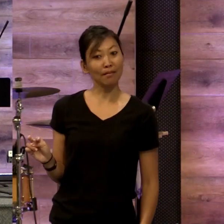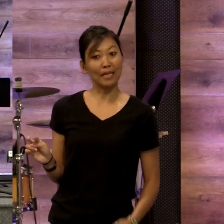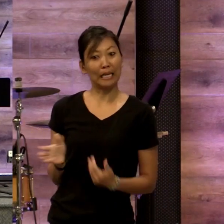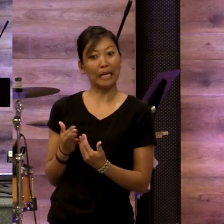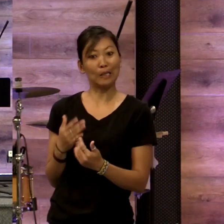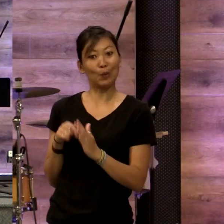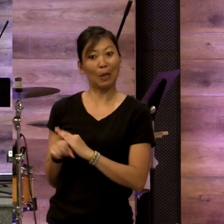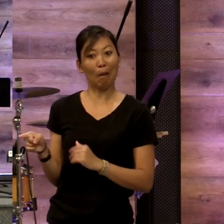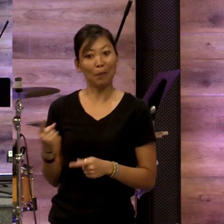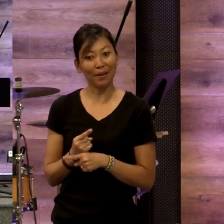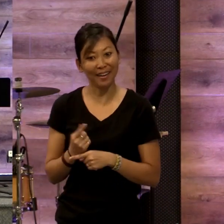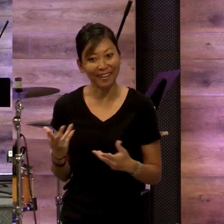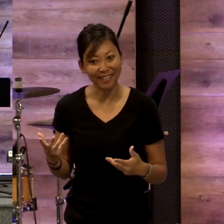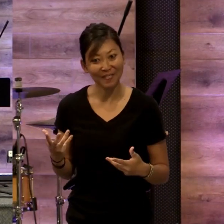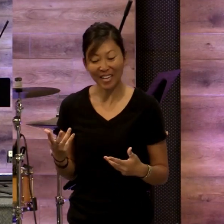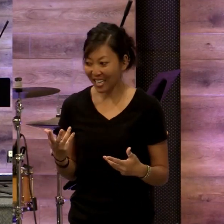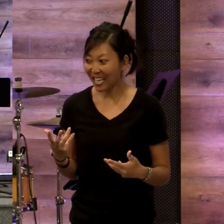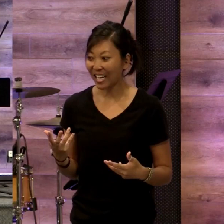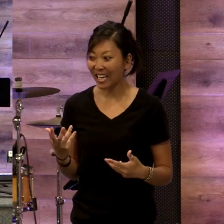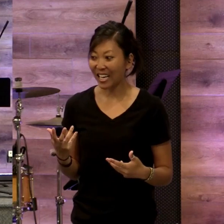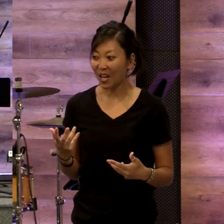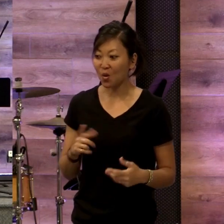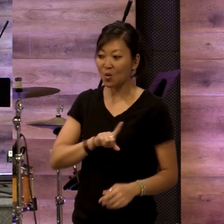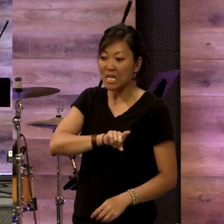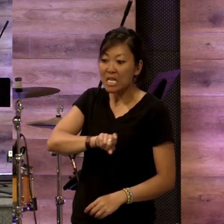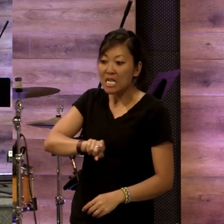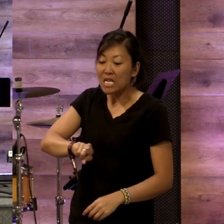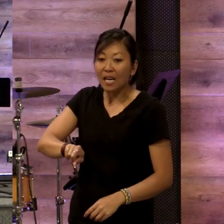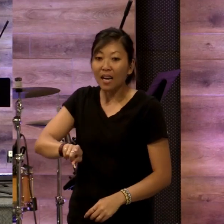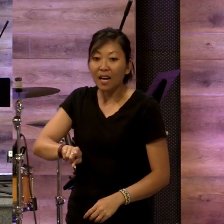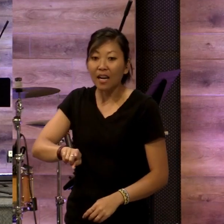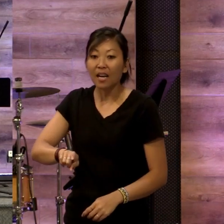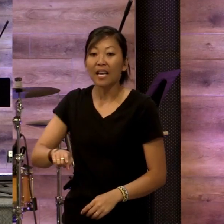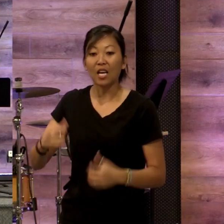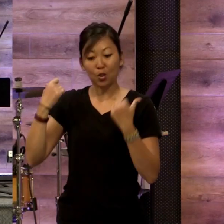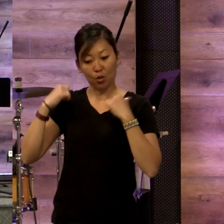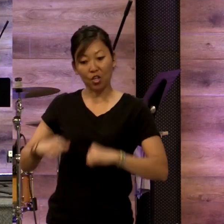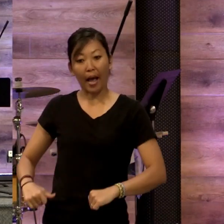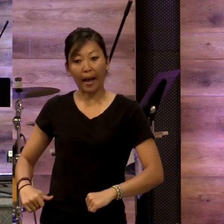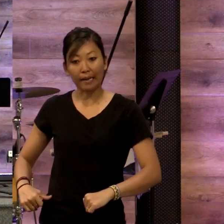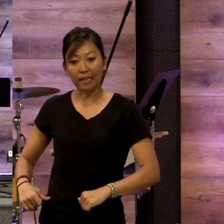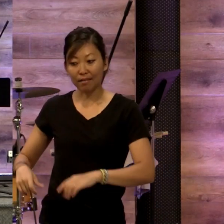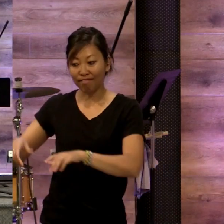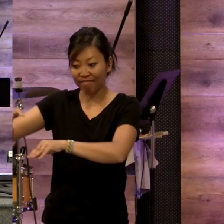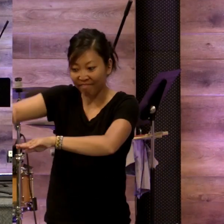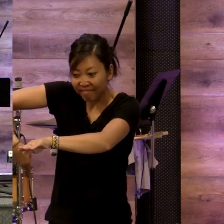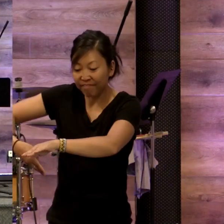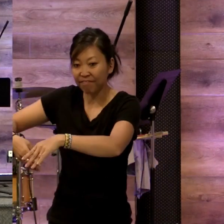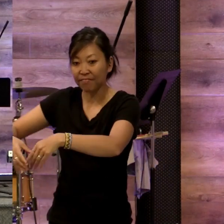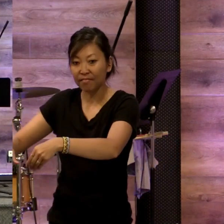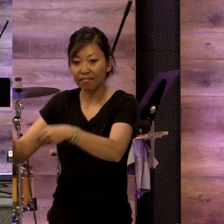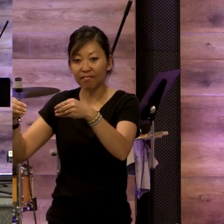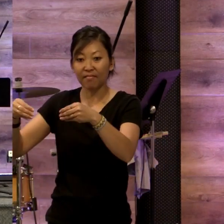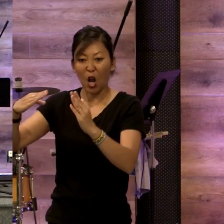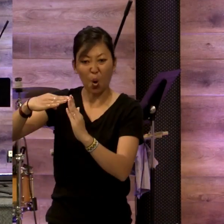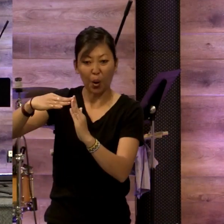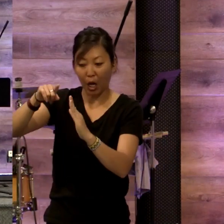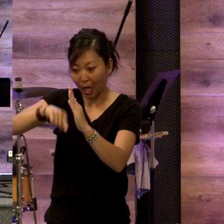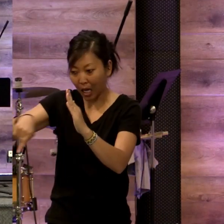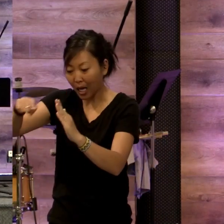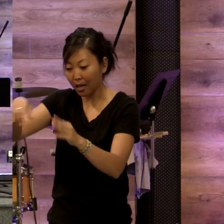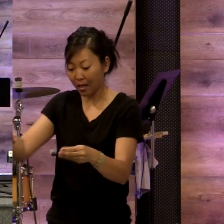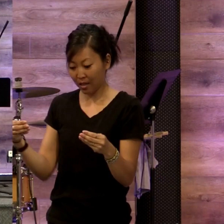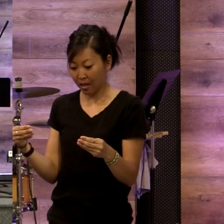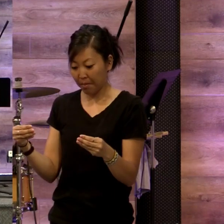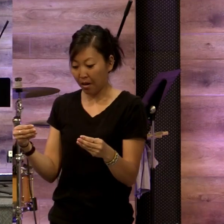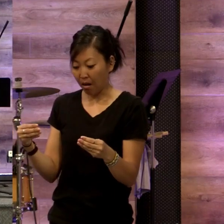vulnerable. And so you go up, and you cut off a corner of his robe. And as you do this, you are